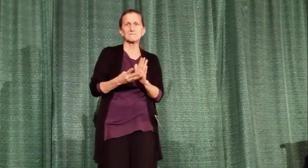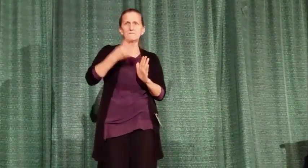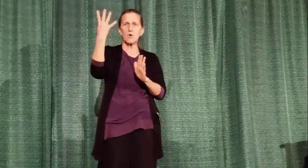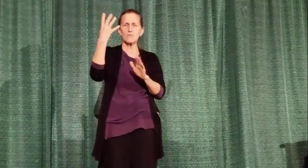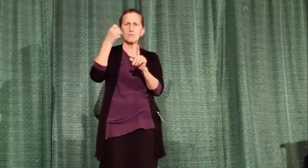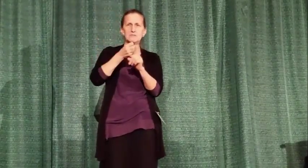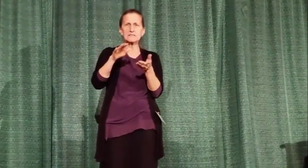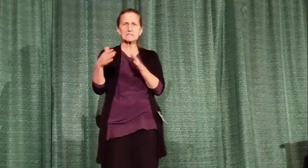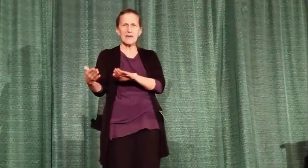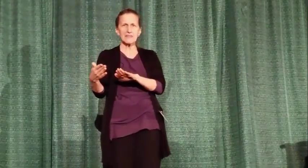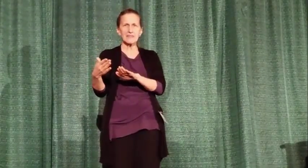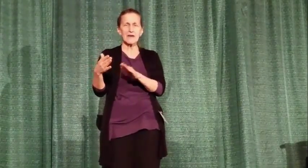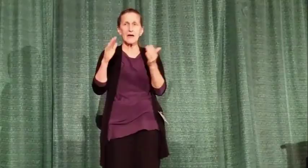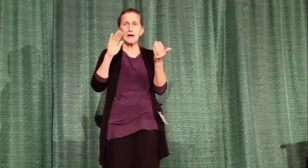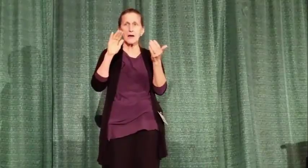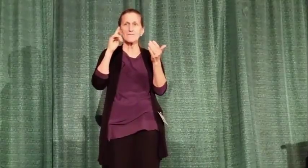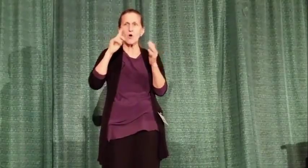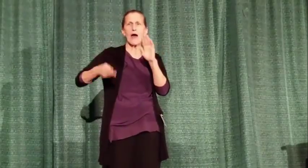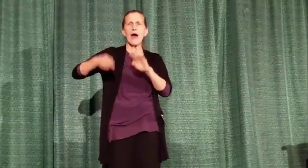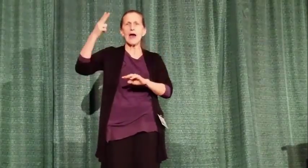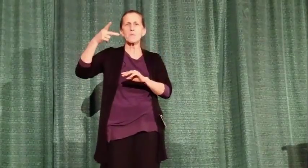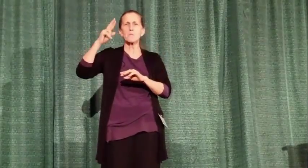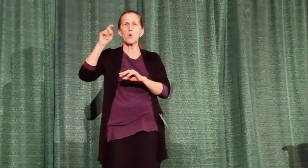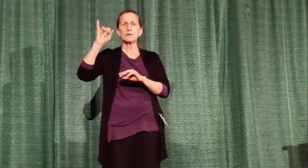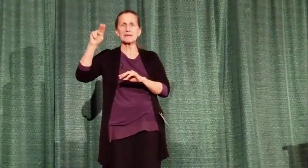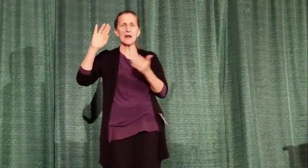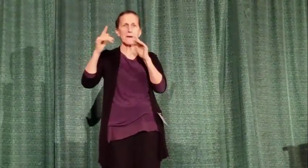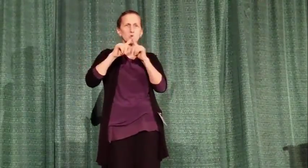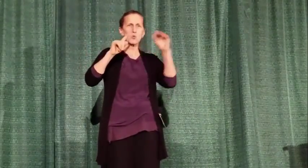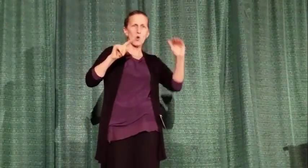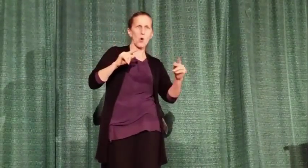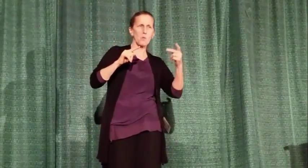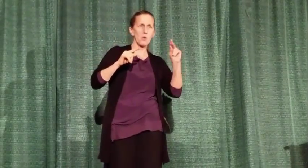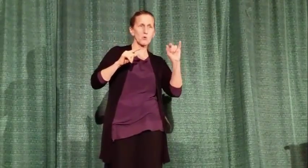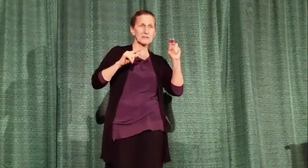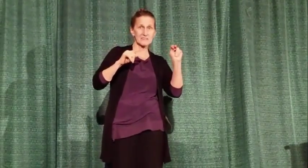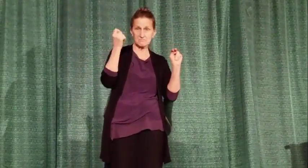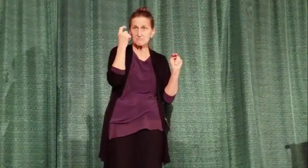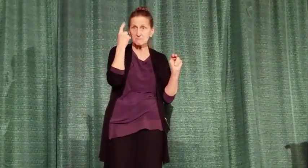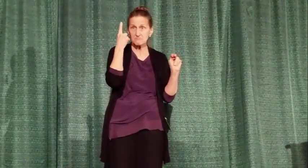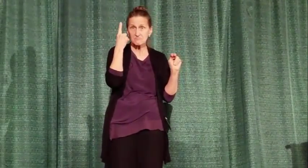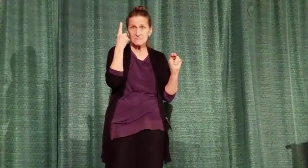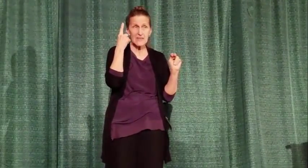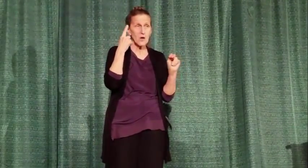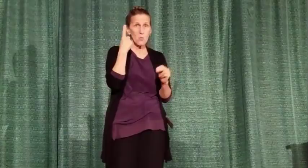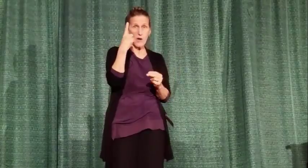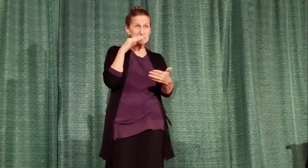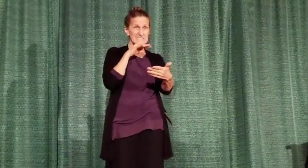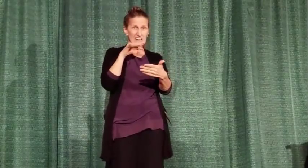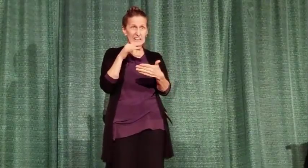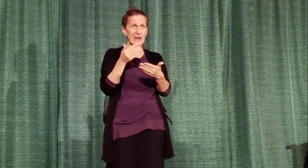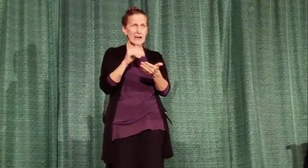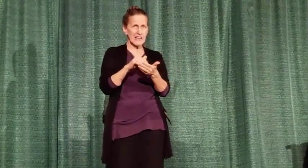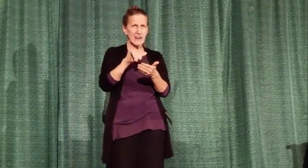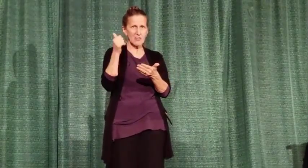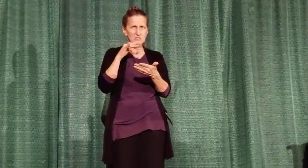death, comparing higher protein compared to lower protein. Did you get that? One study after